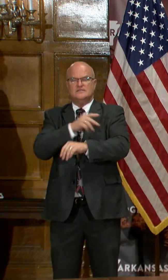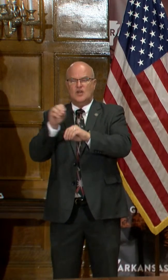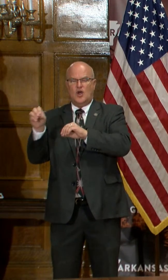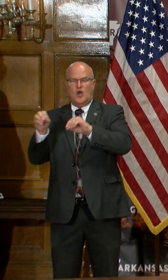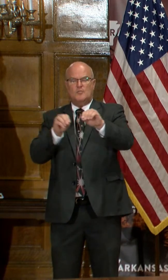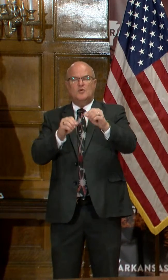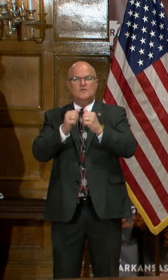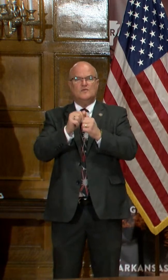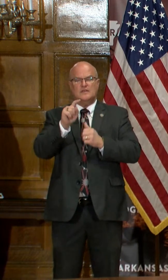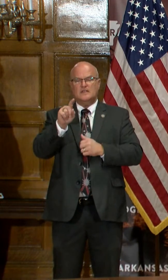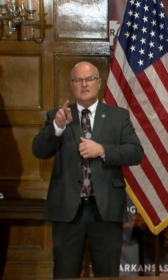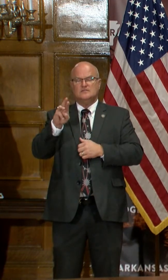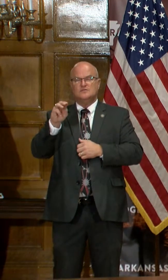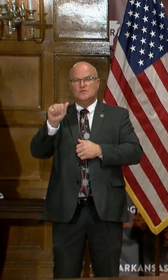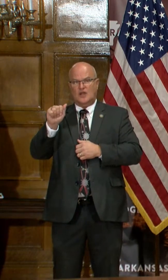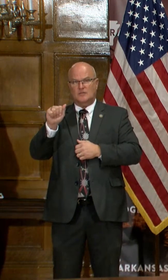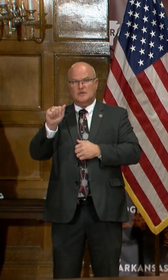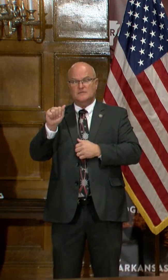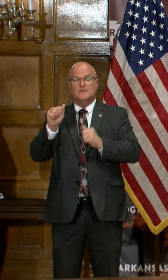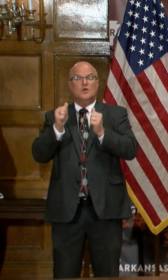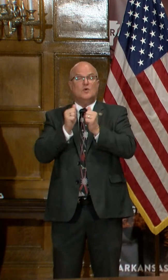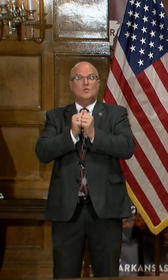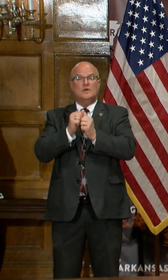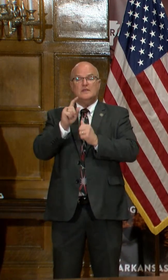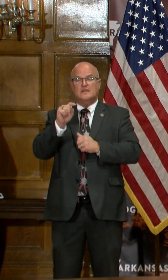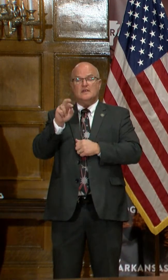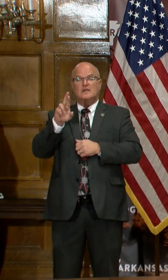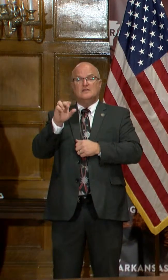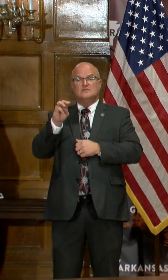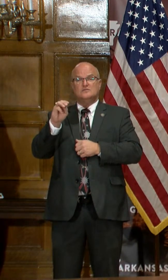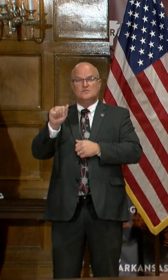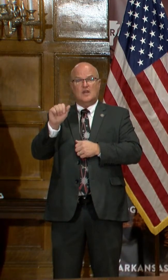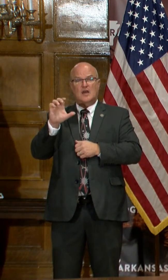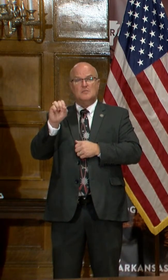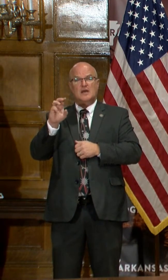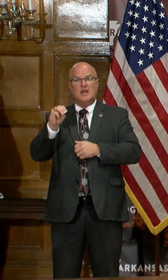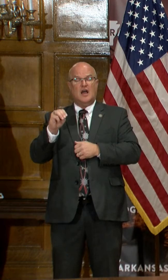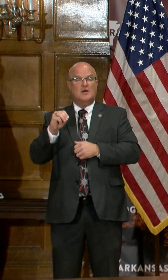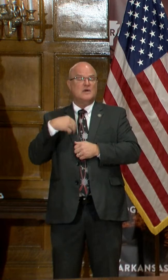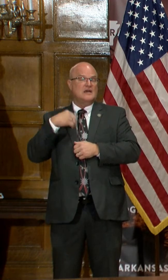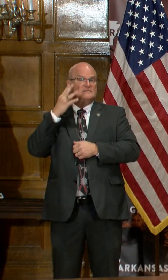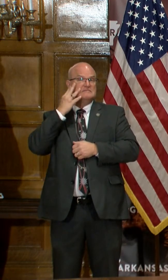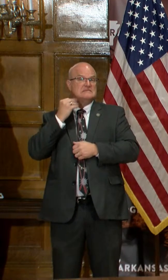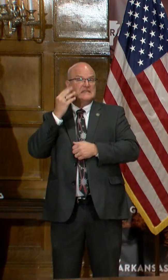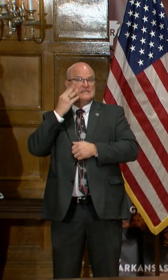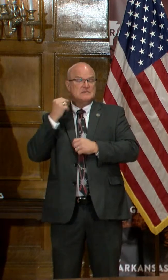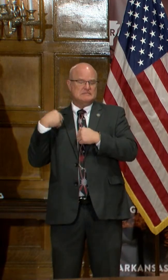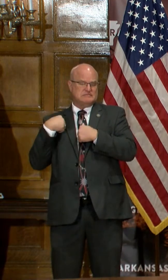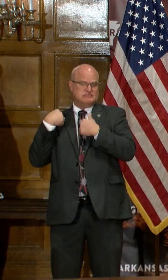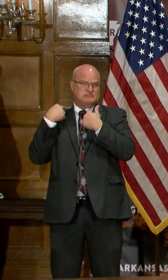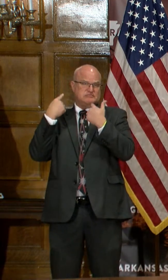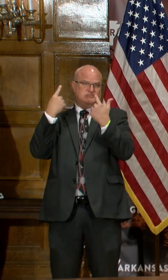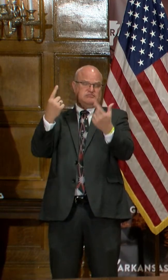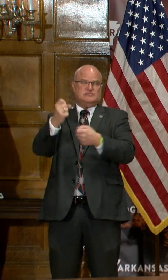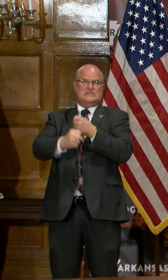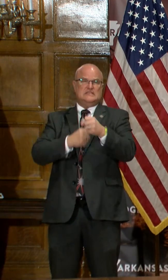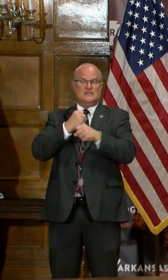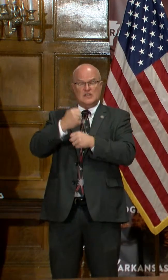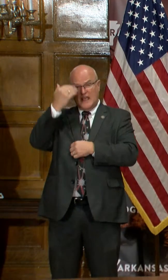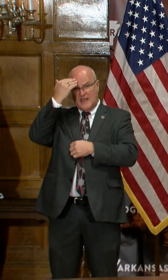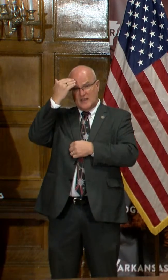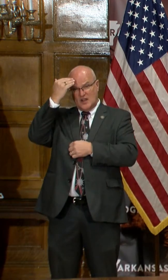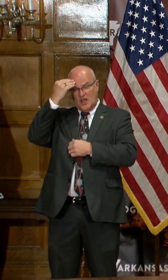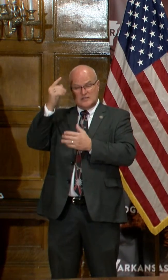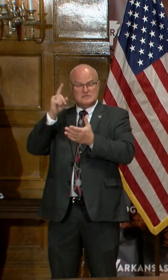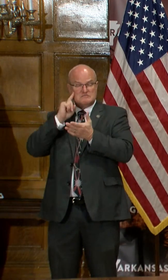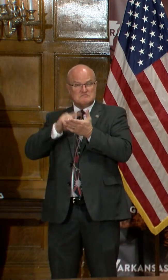as opposed to with TraumaCom now, what happens because we have all of those years of experience and all of those, that knowledge and research